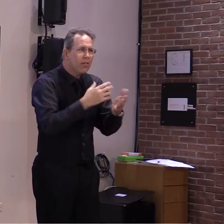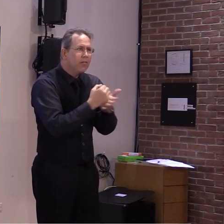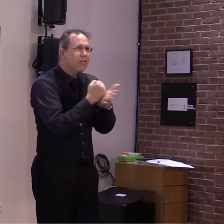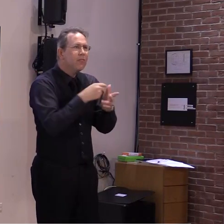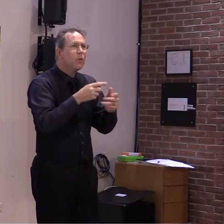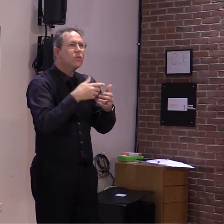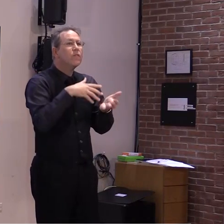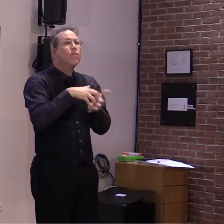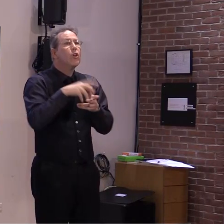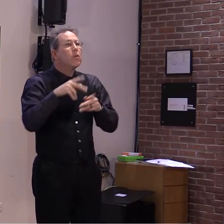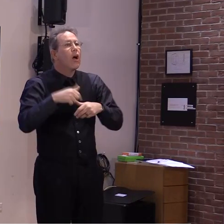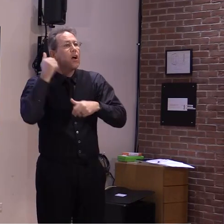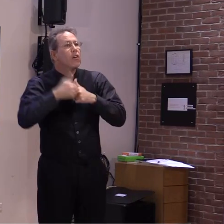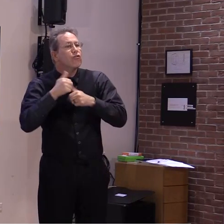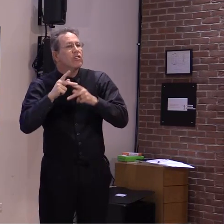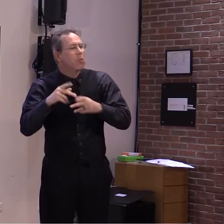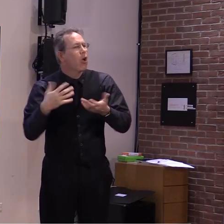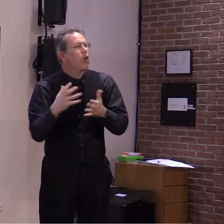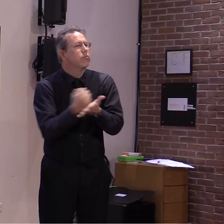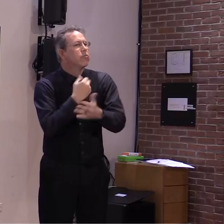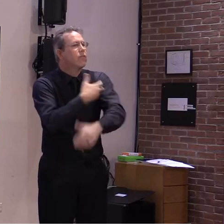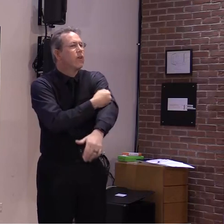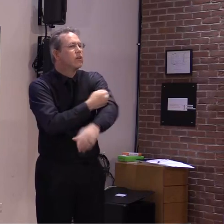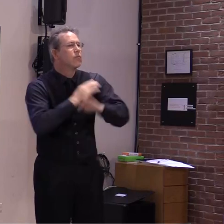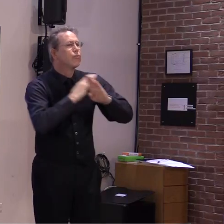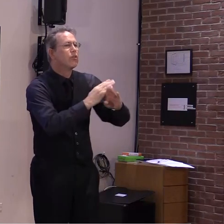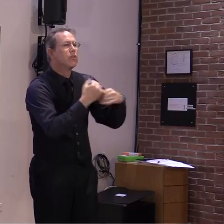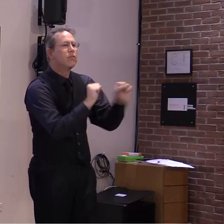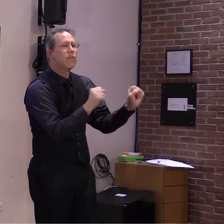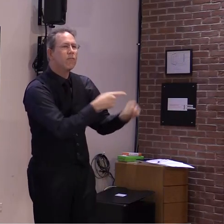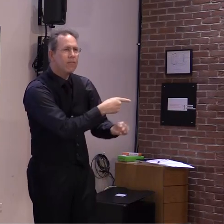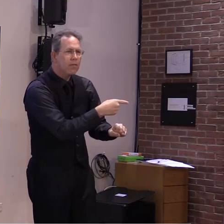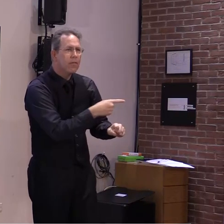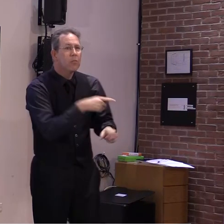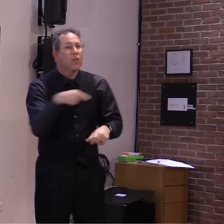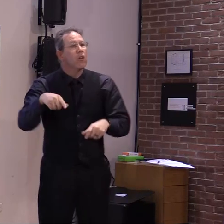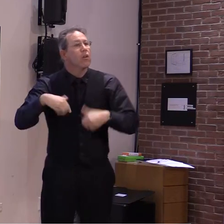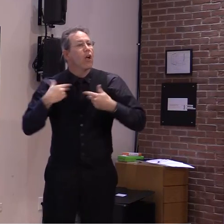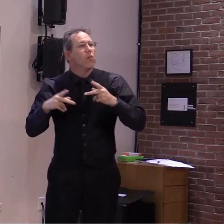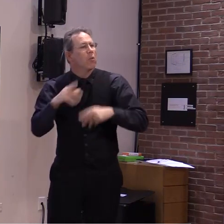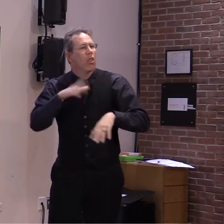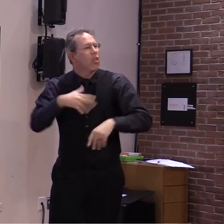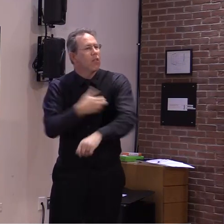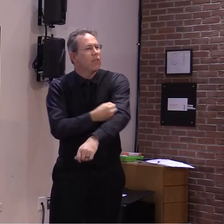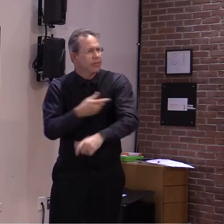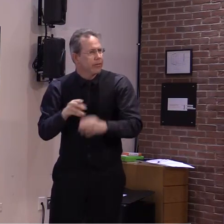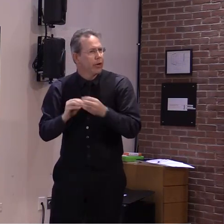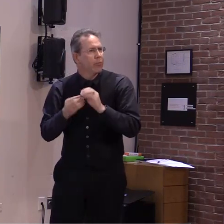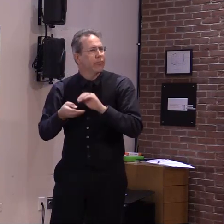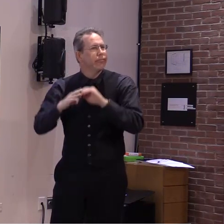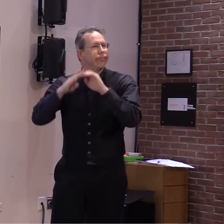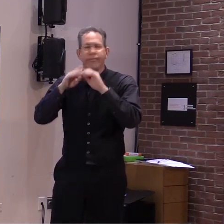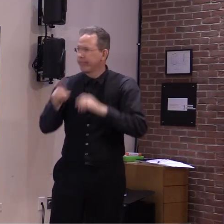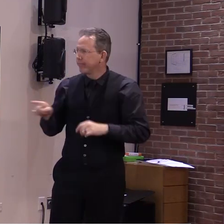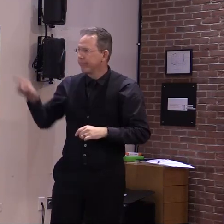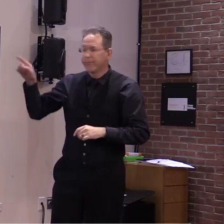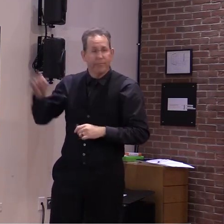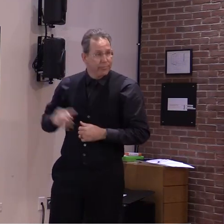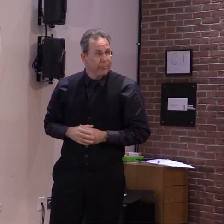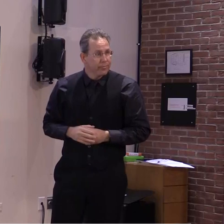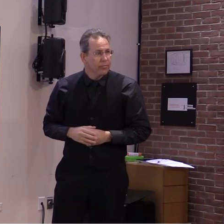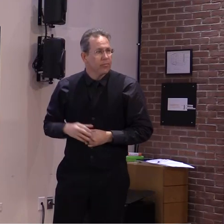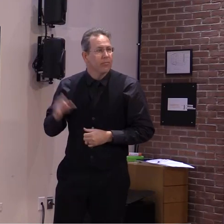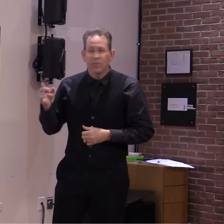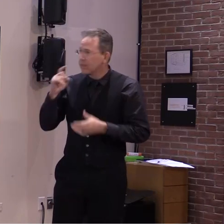while at the same time we're seeing increased growth rates in our younger populations. And this chart here shows